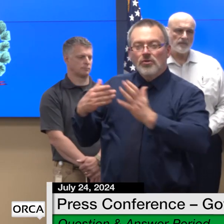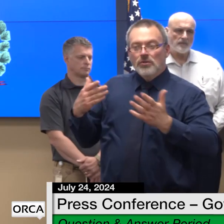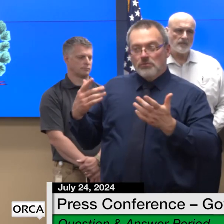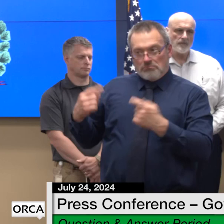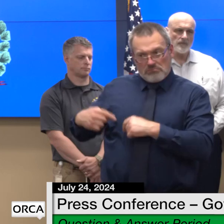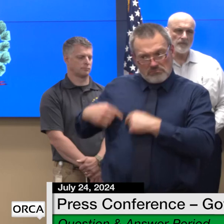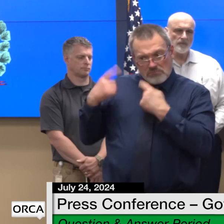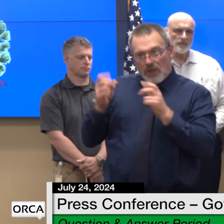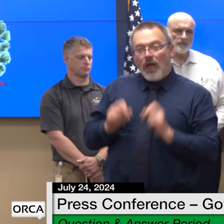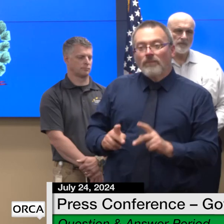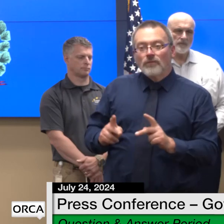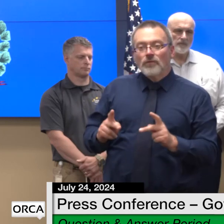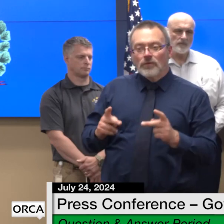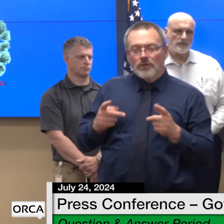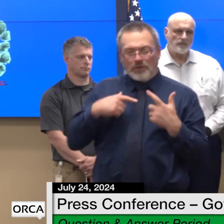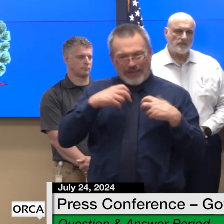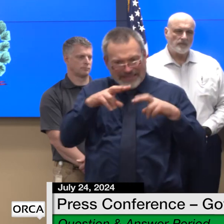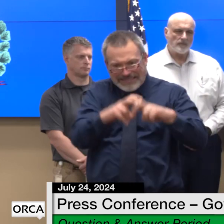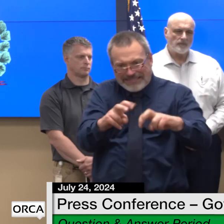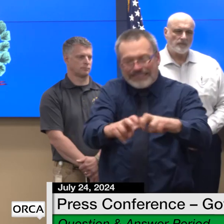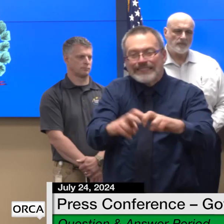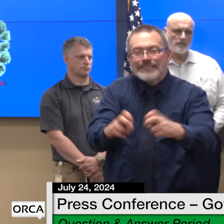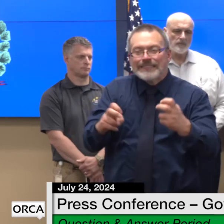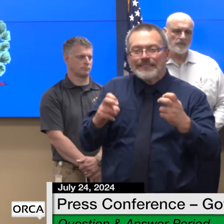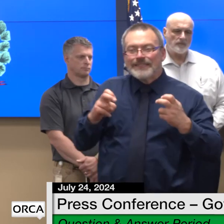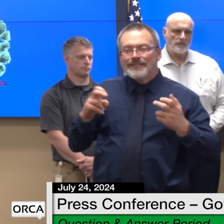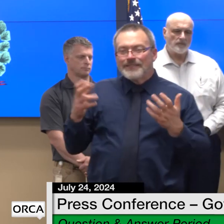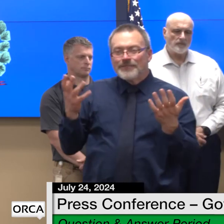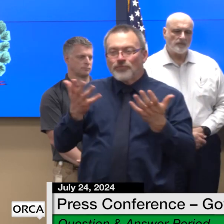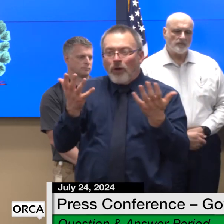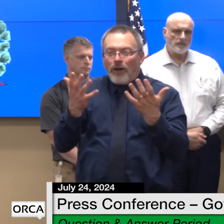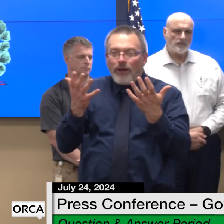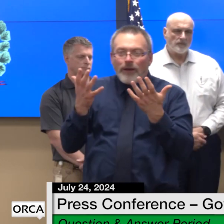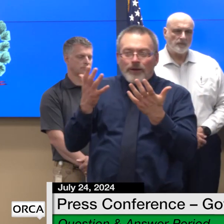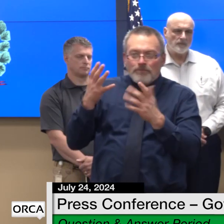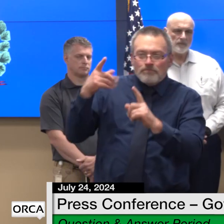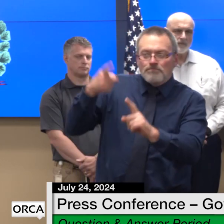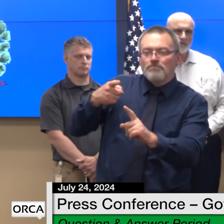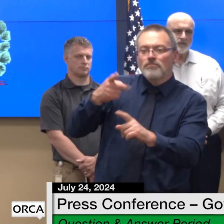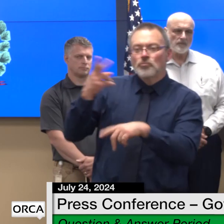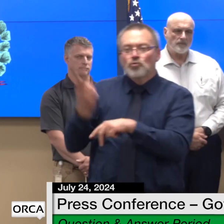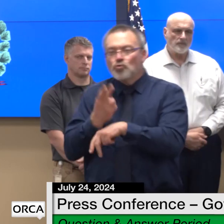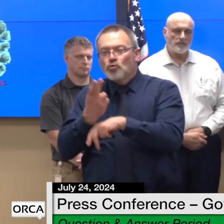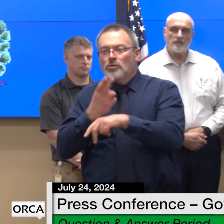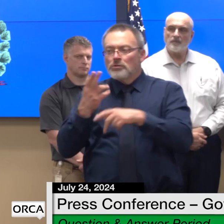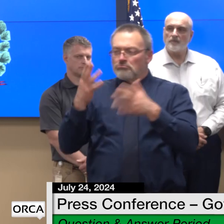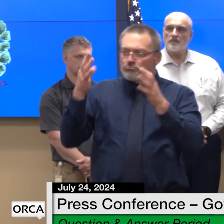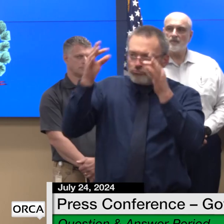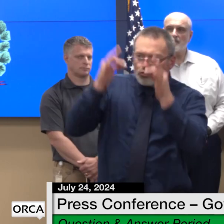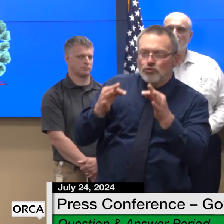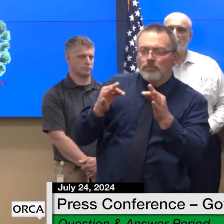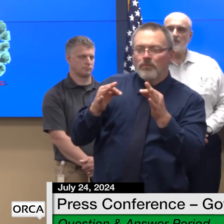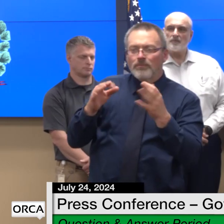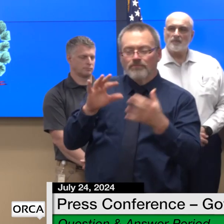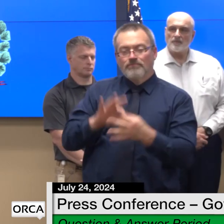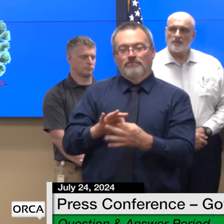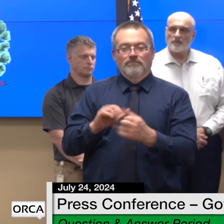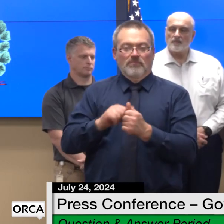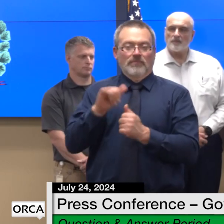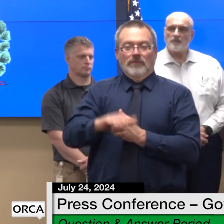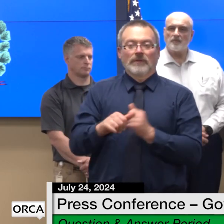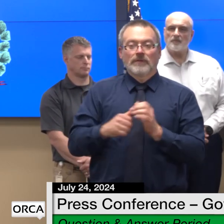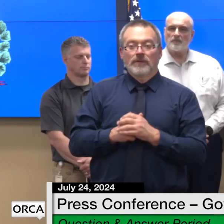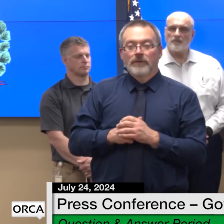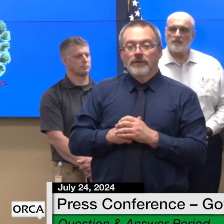to dig into the details of what they have used to make their own determination. And certainly the